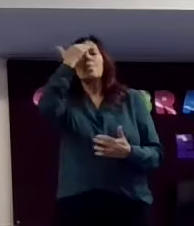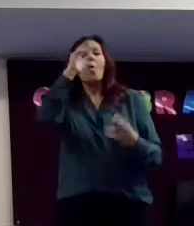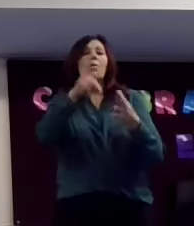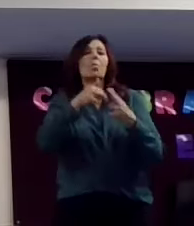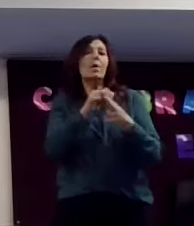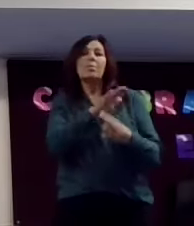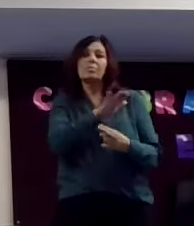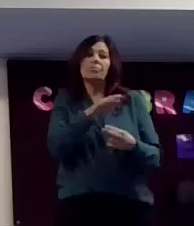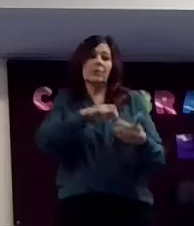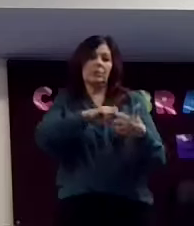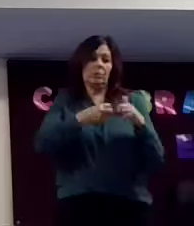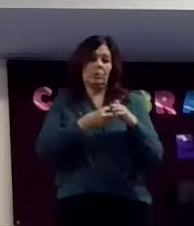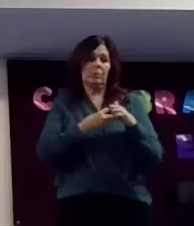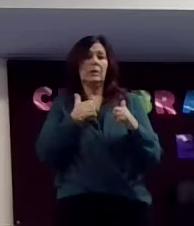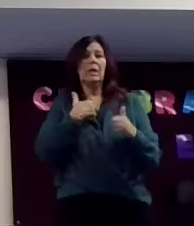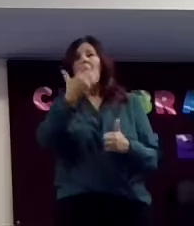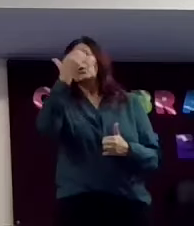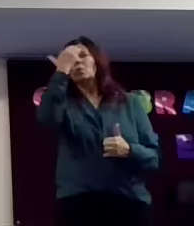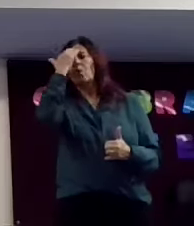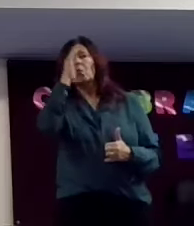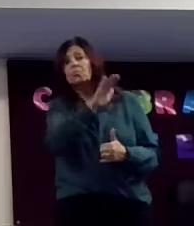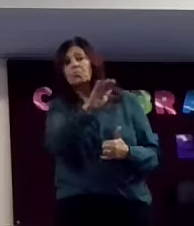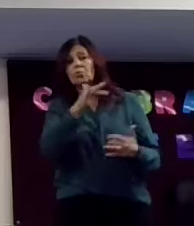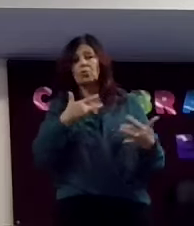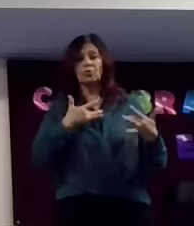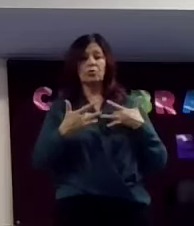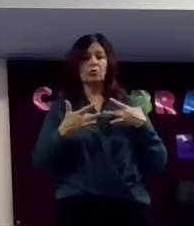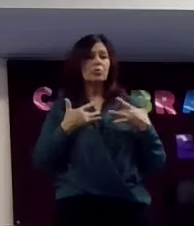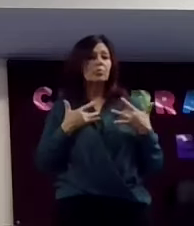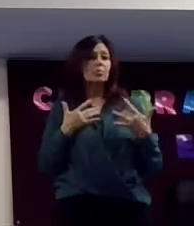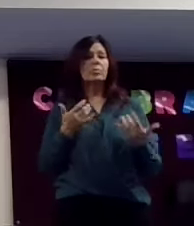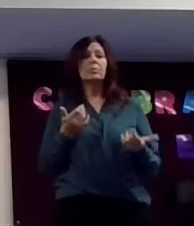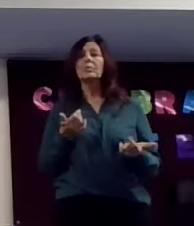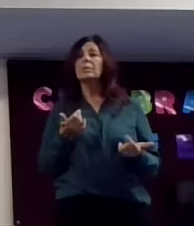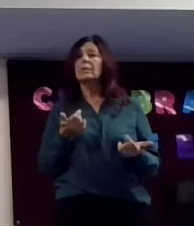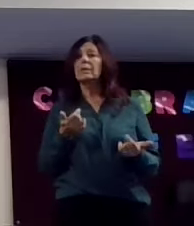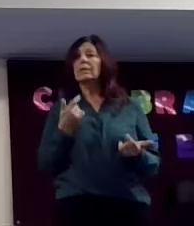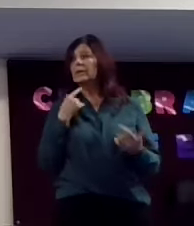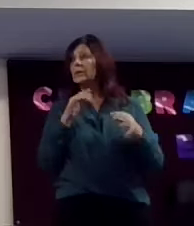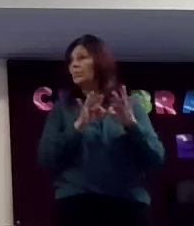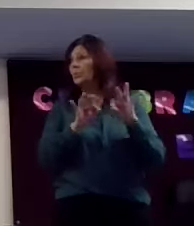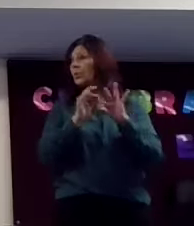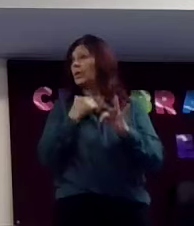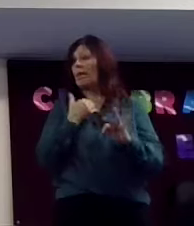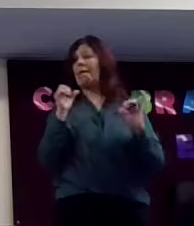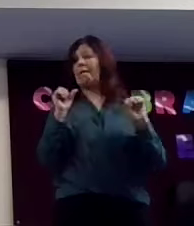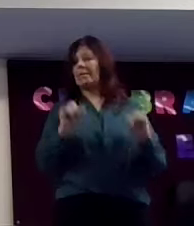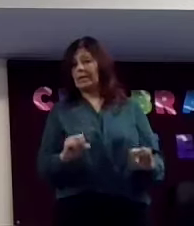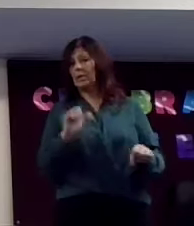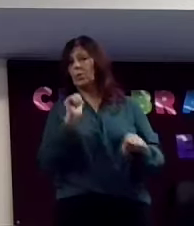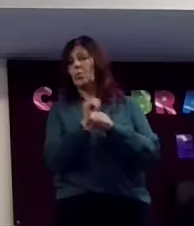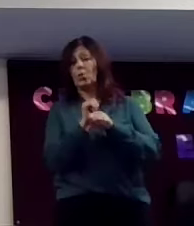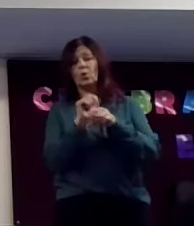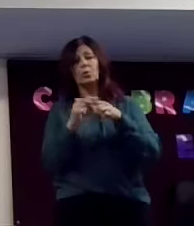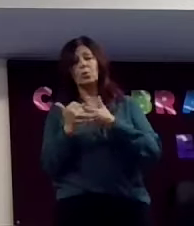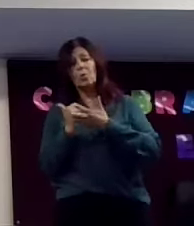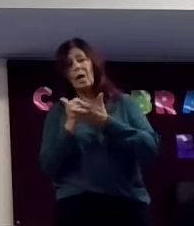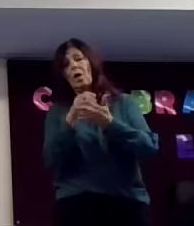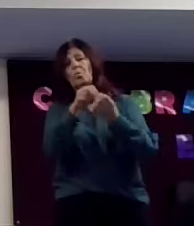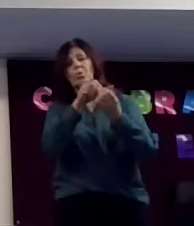these issues, I know about the concerns that you have, and that I can work to